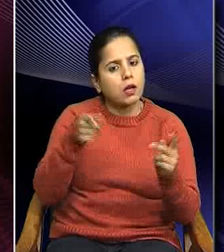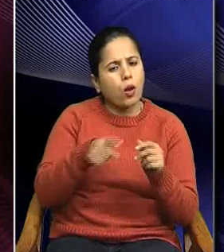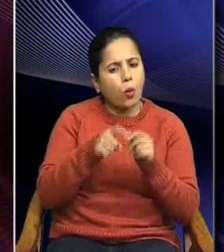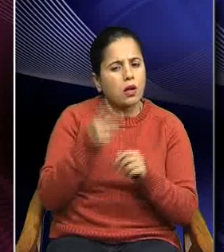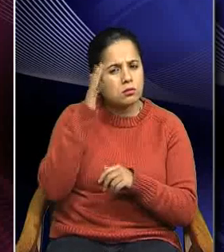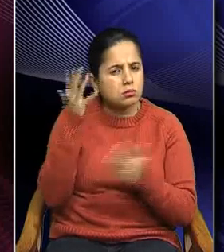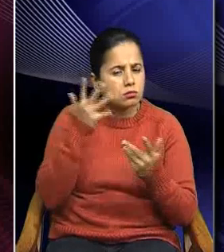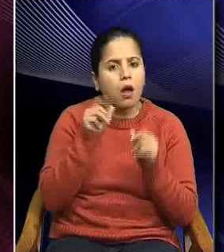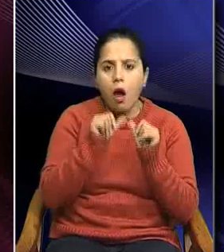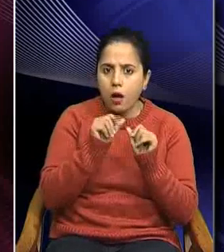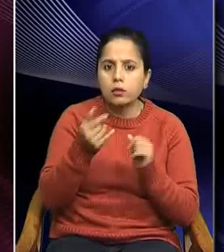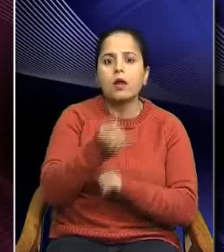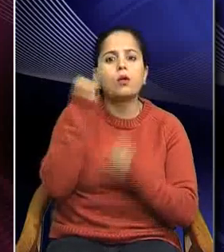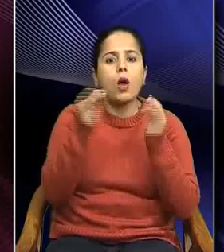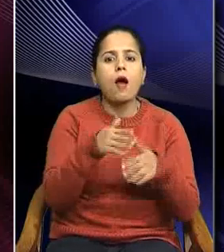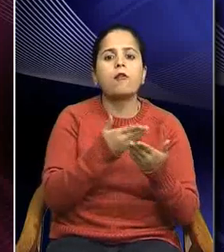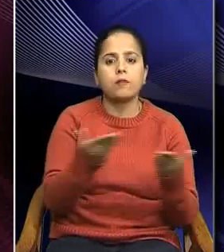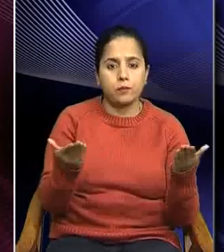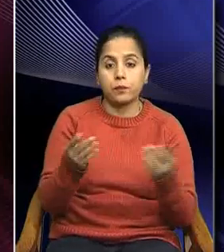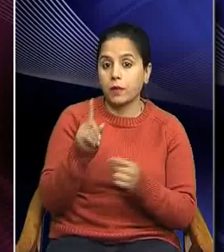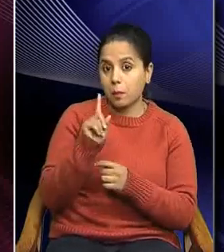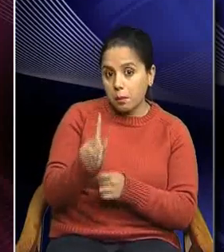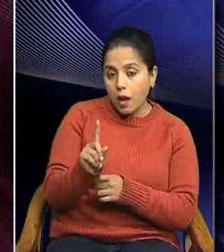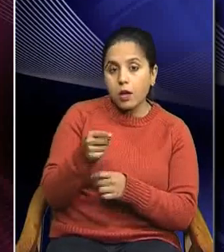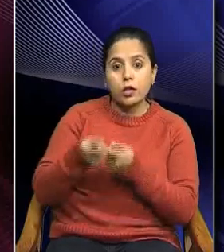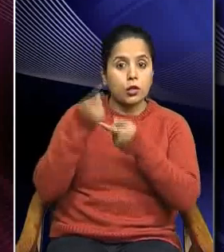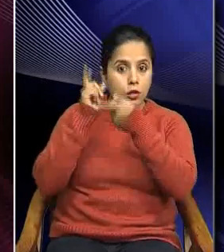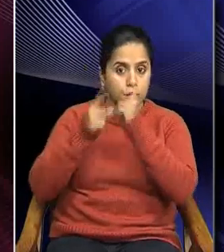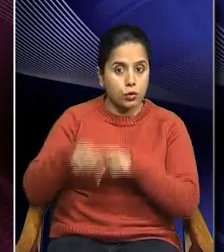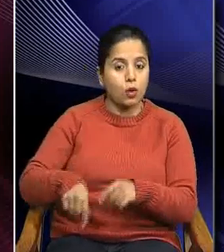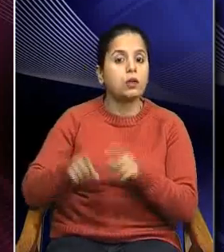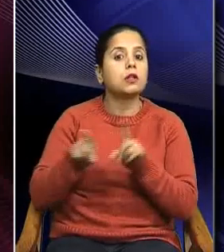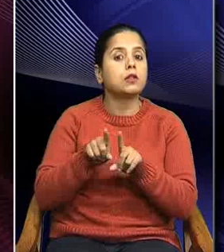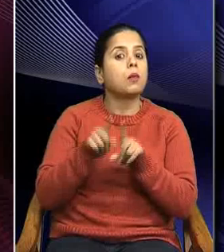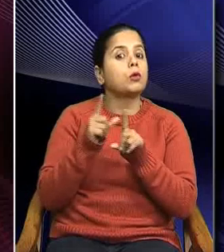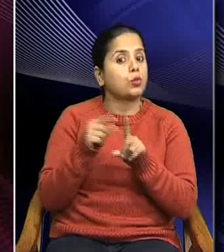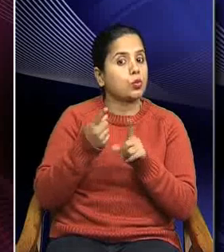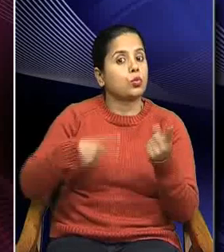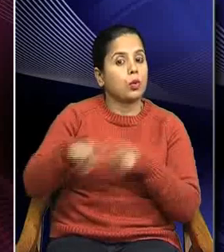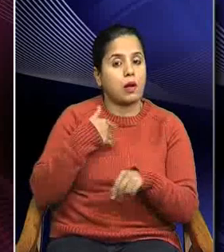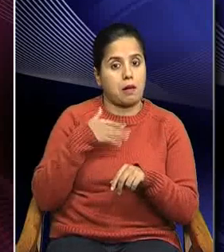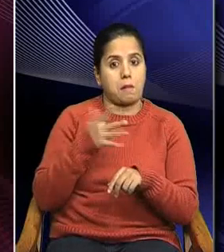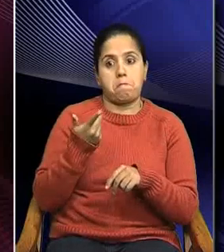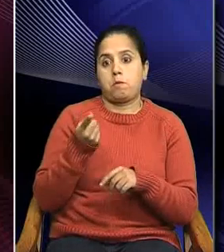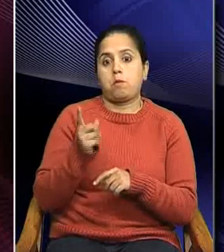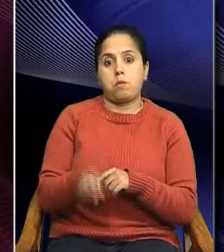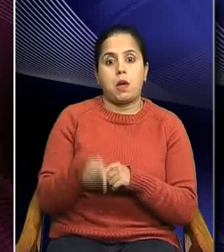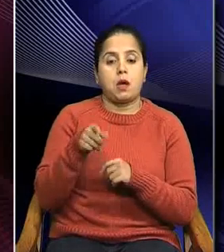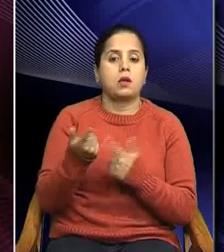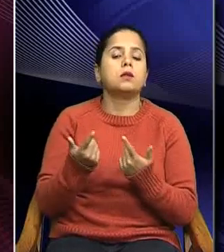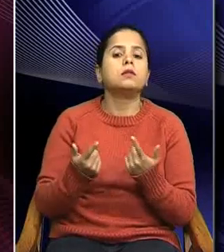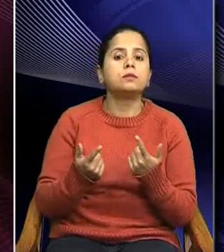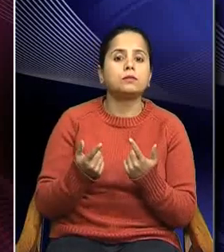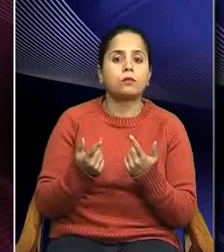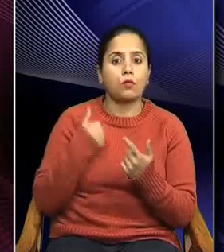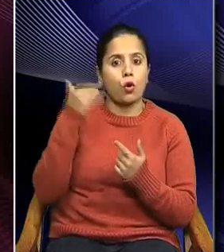questions. But as part of historical exercise, we don't have to just